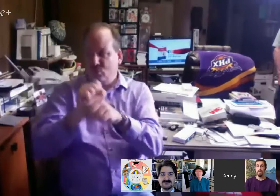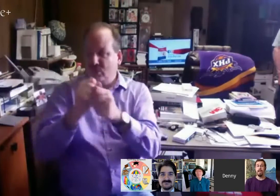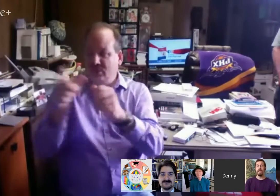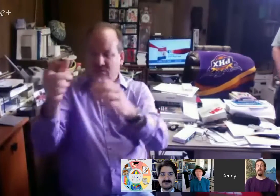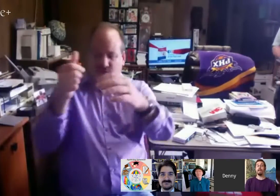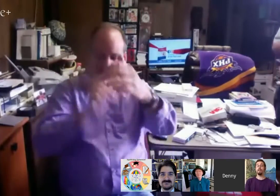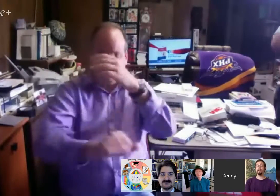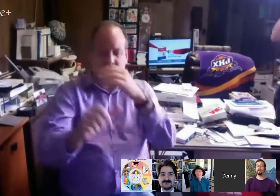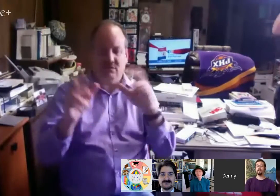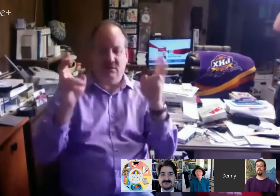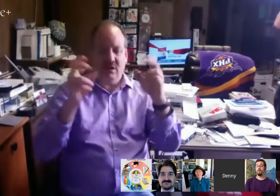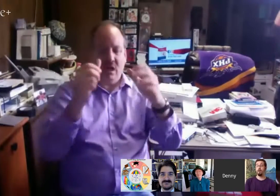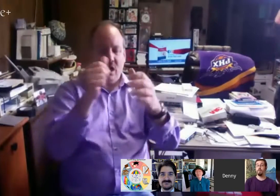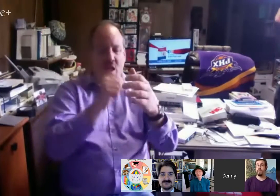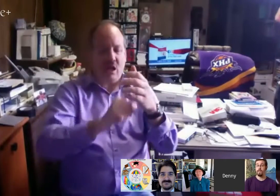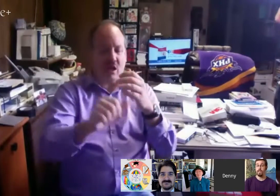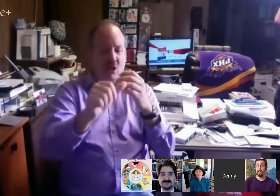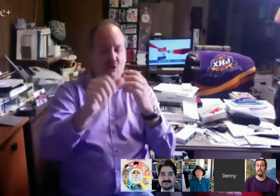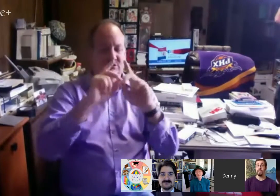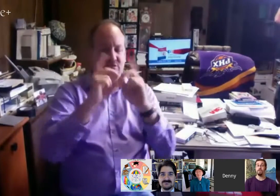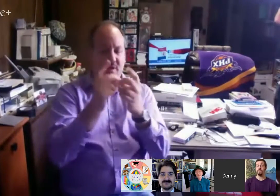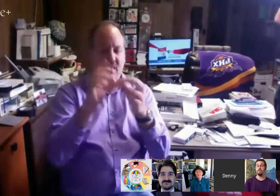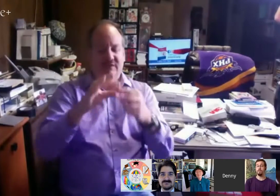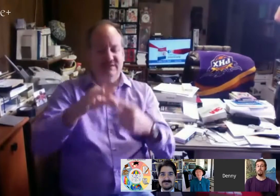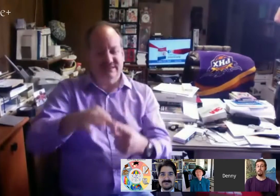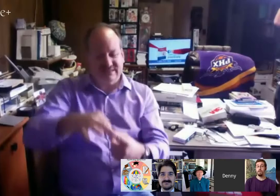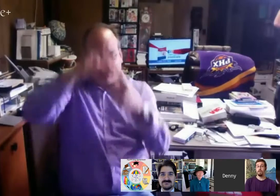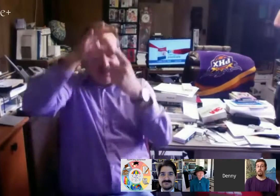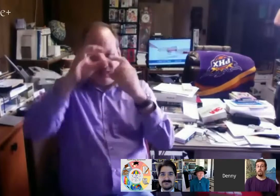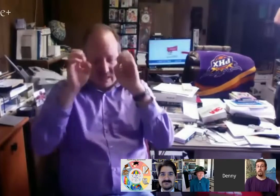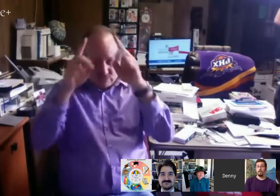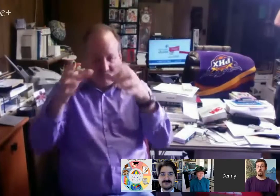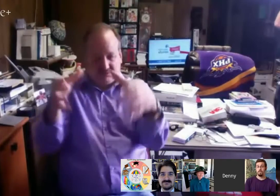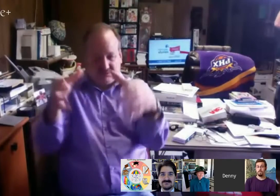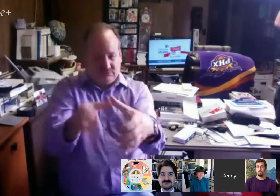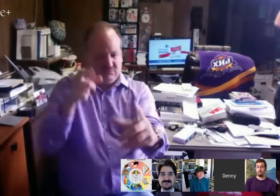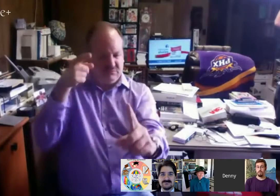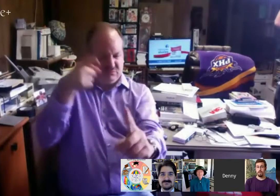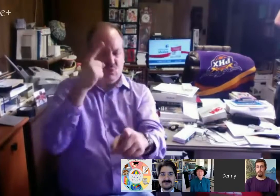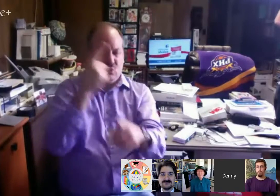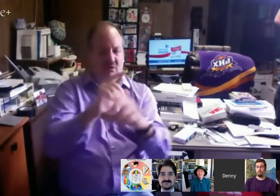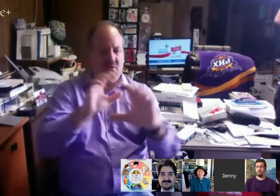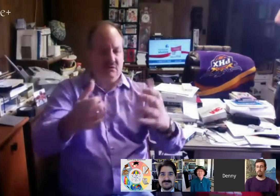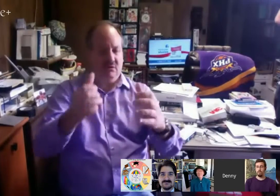curriculum. And the Department of Education,